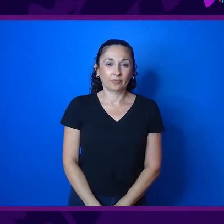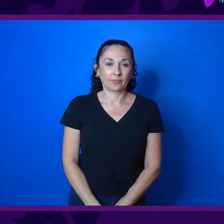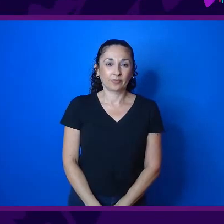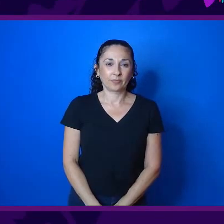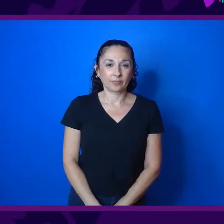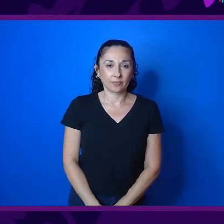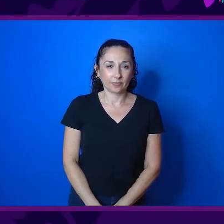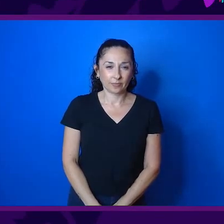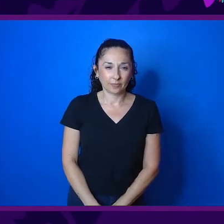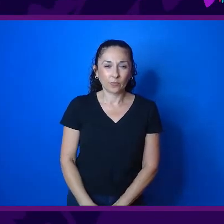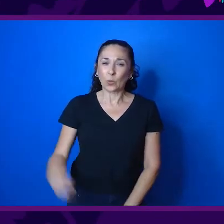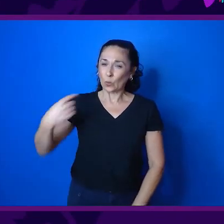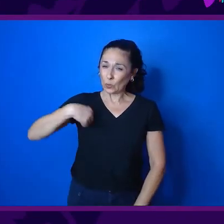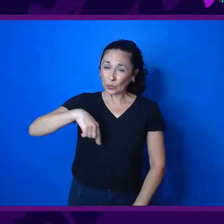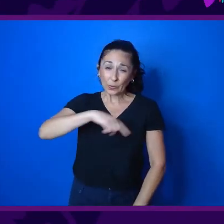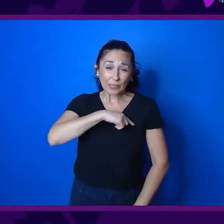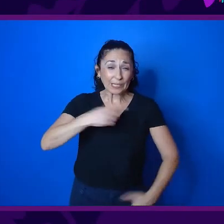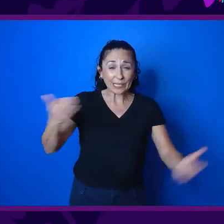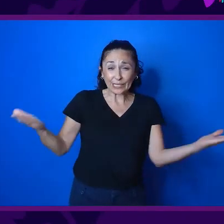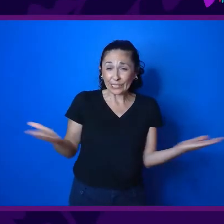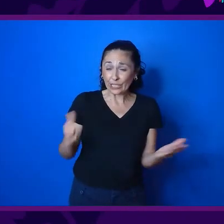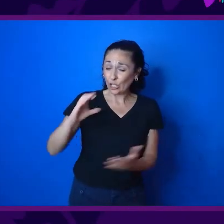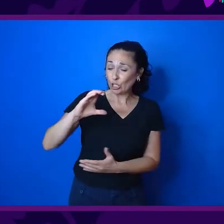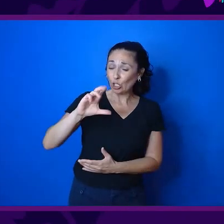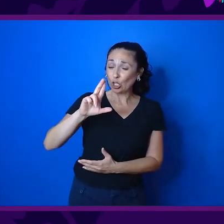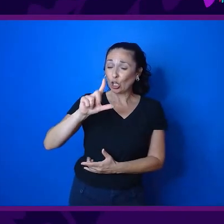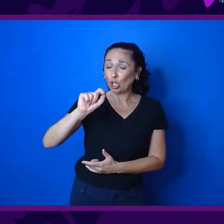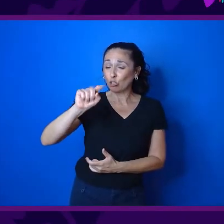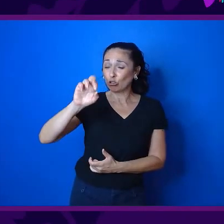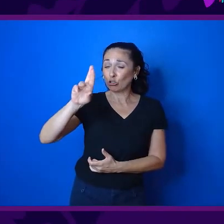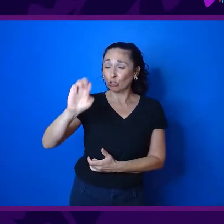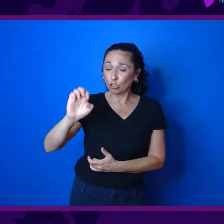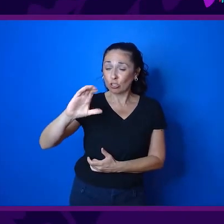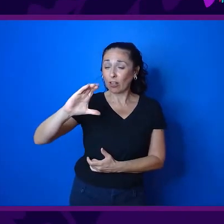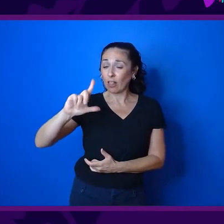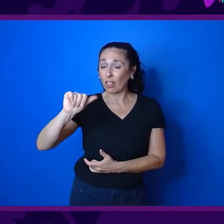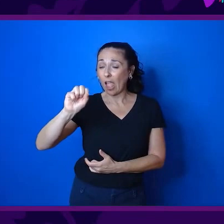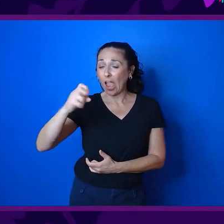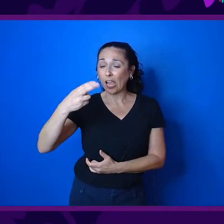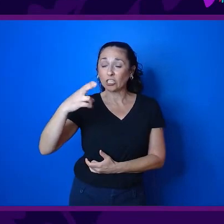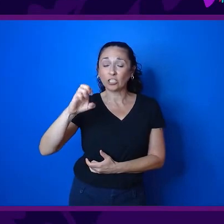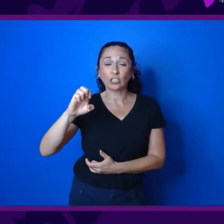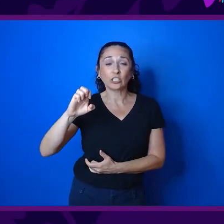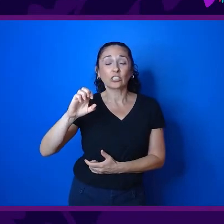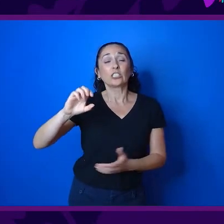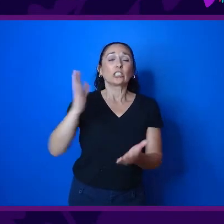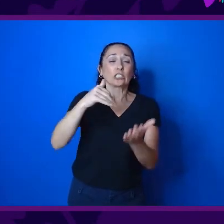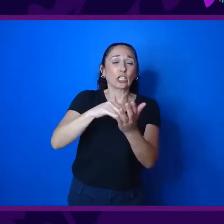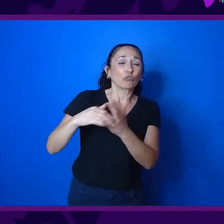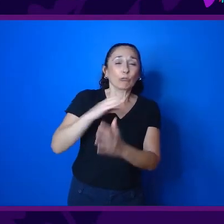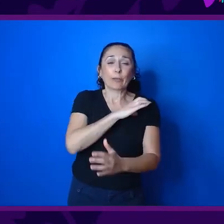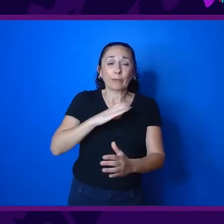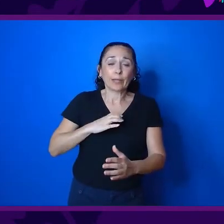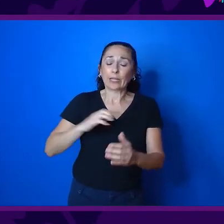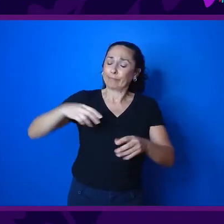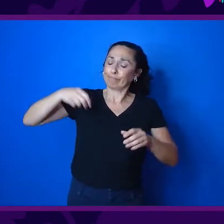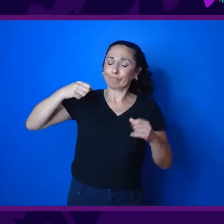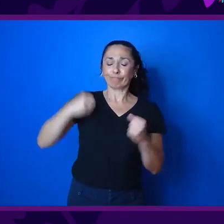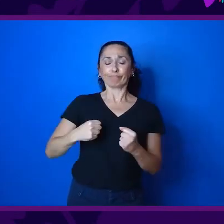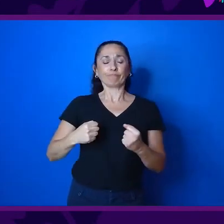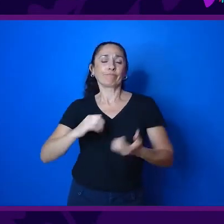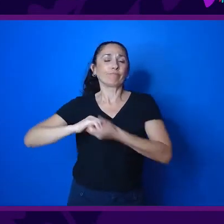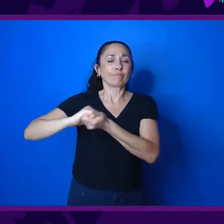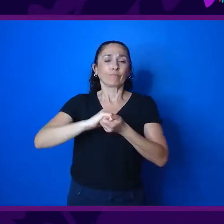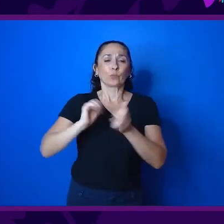We here at Culture Clash Central Committee stand in solidarity with Comrade Dolores Huerta on her